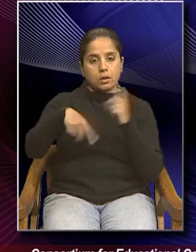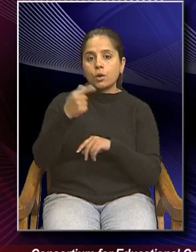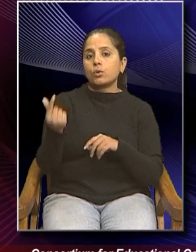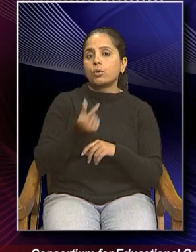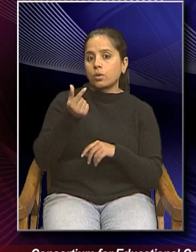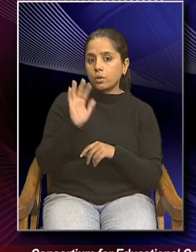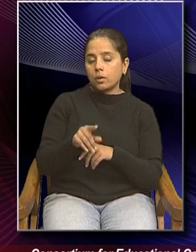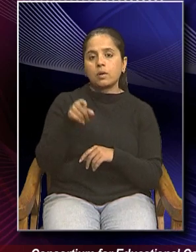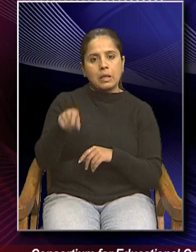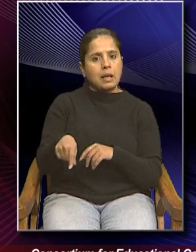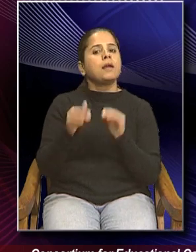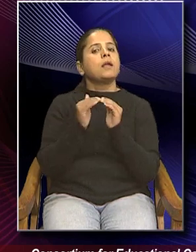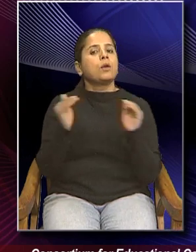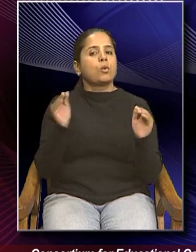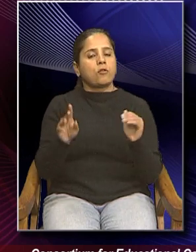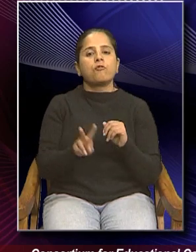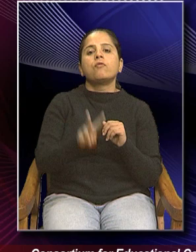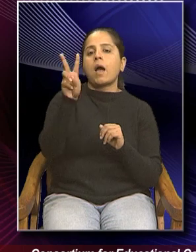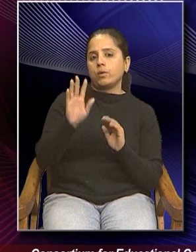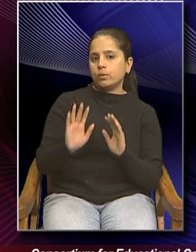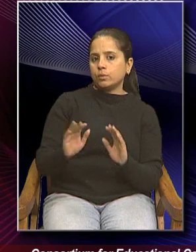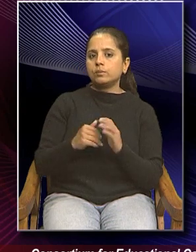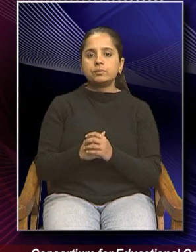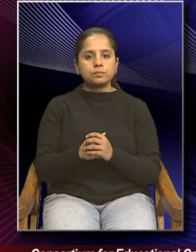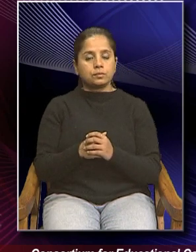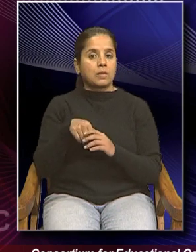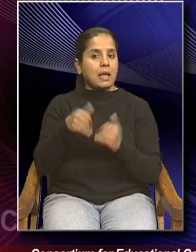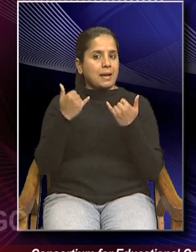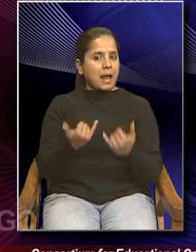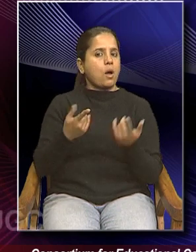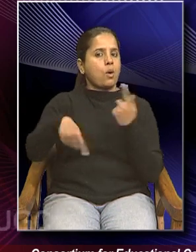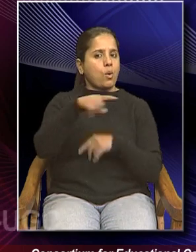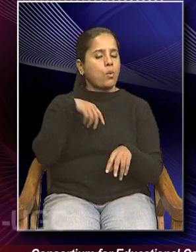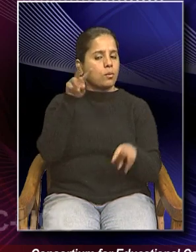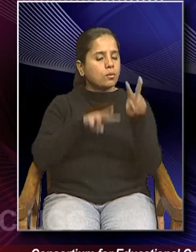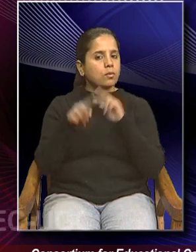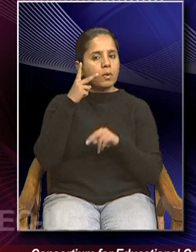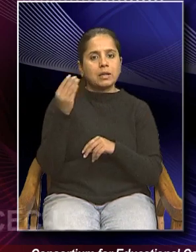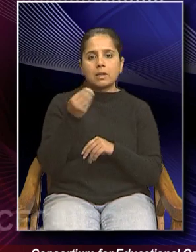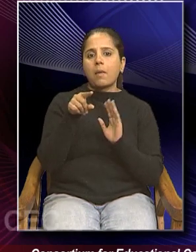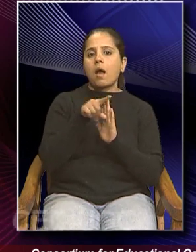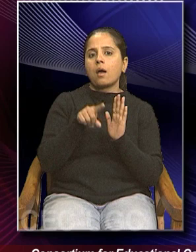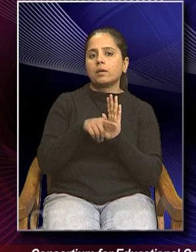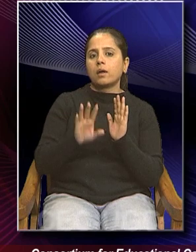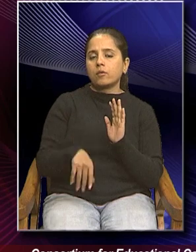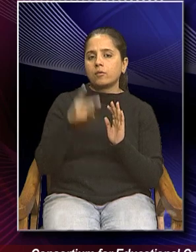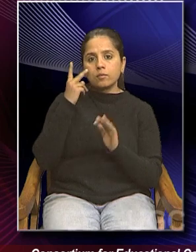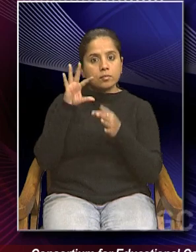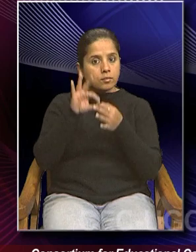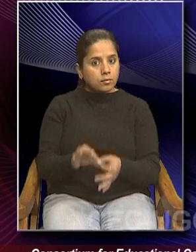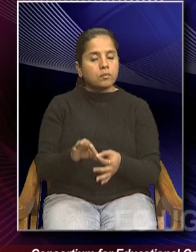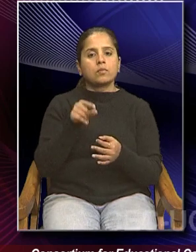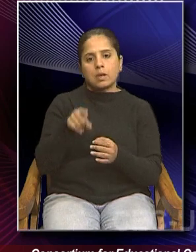them should be equally valued. Now we will examine some of the ethical considerations